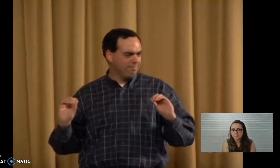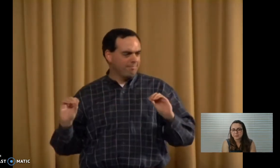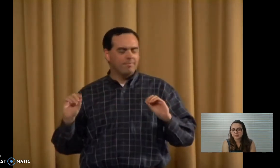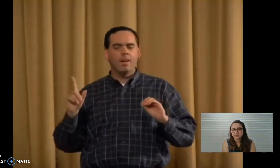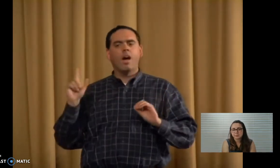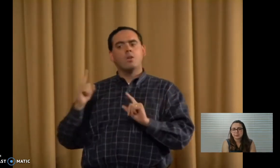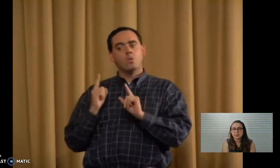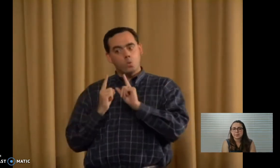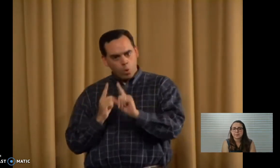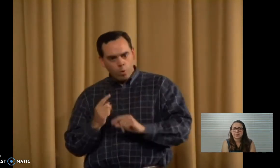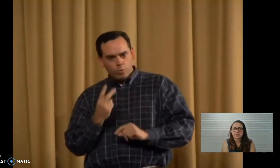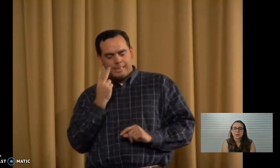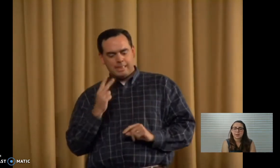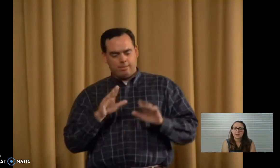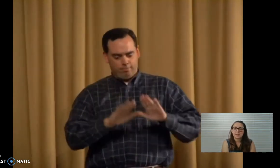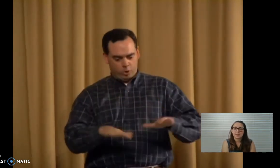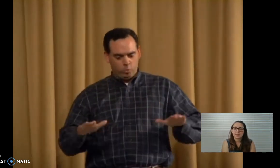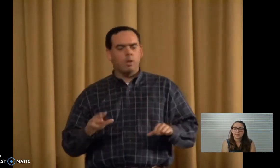do.